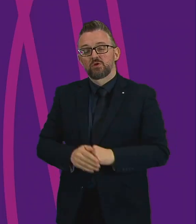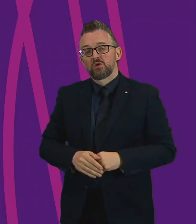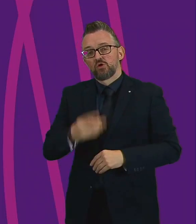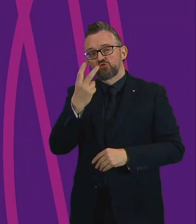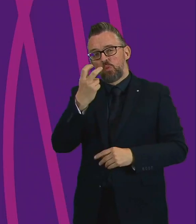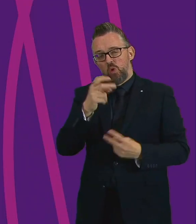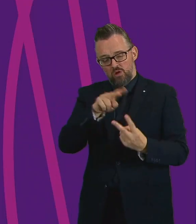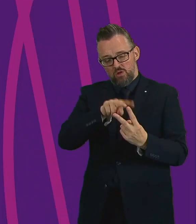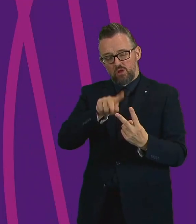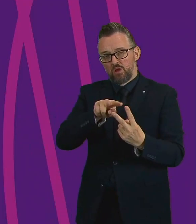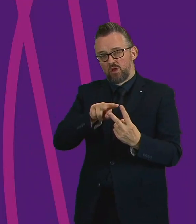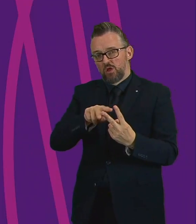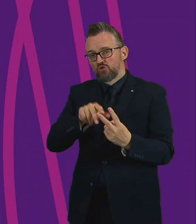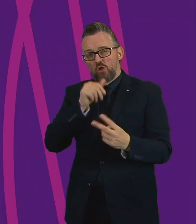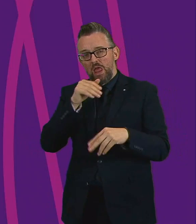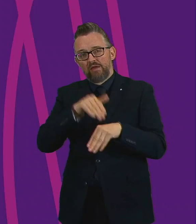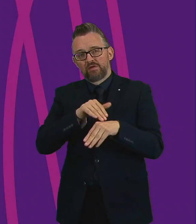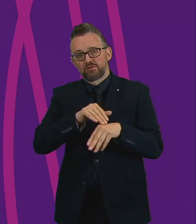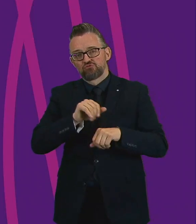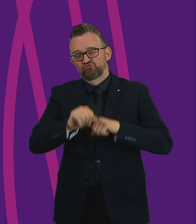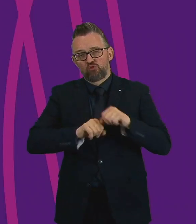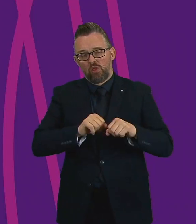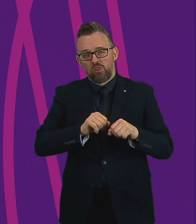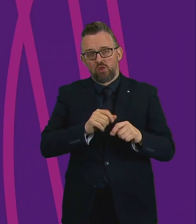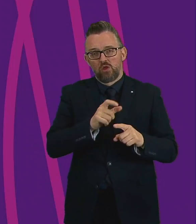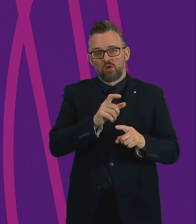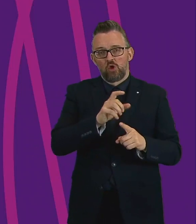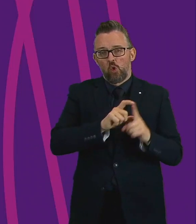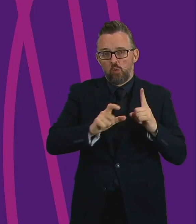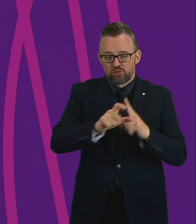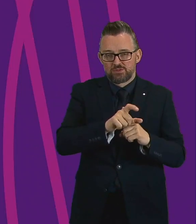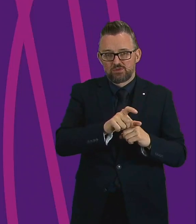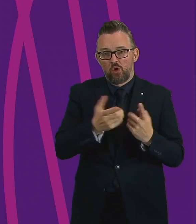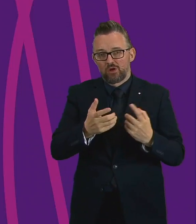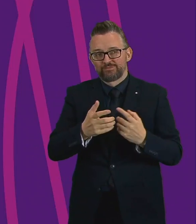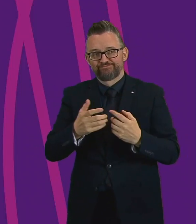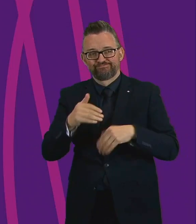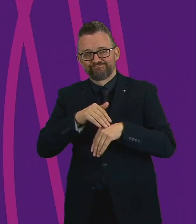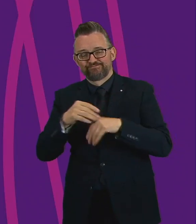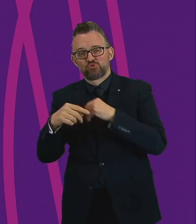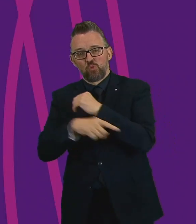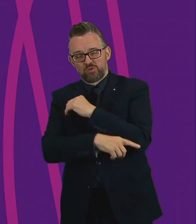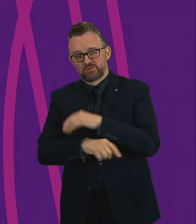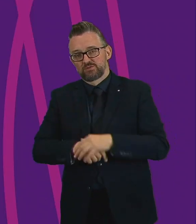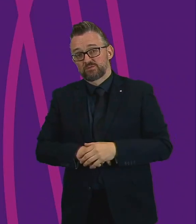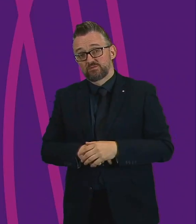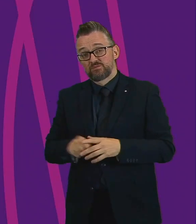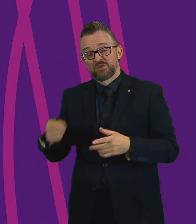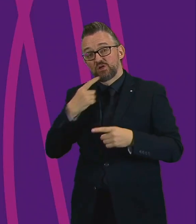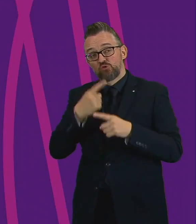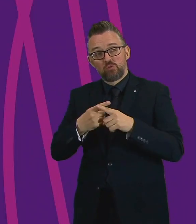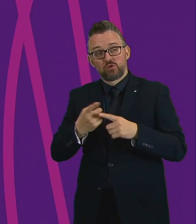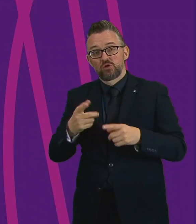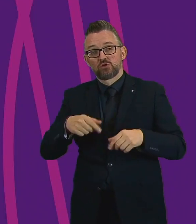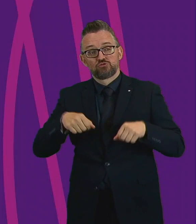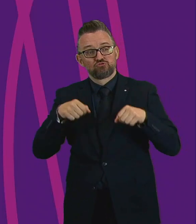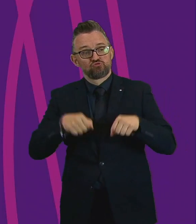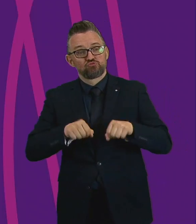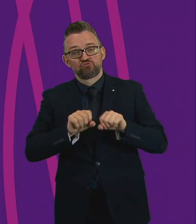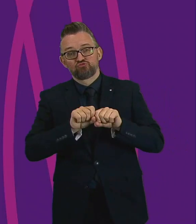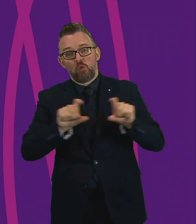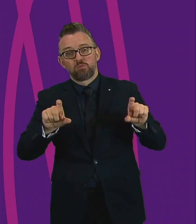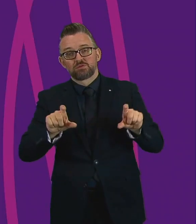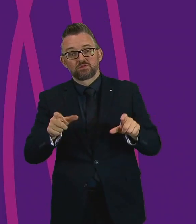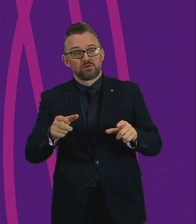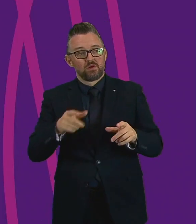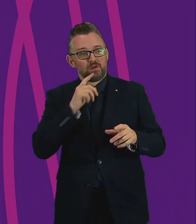spring to mind which will not impact on struggling communities or inflict austerity. Several times I've raised the fact that booming supermarkets have been excused non-domestic